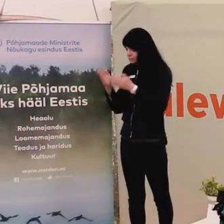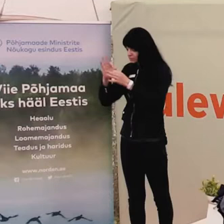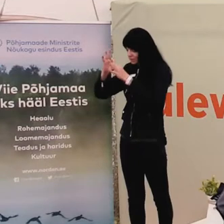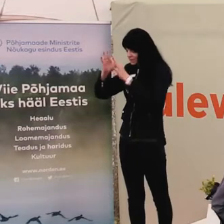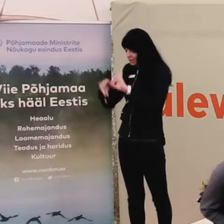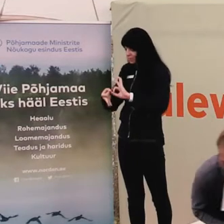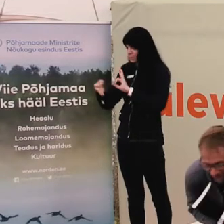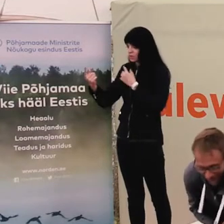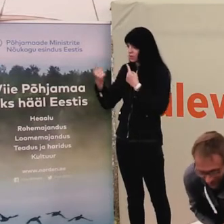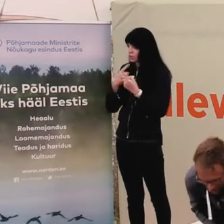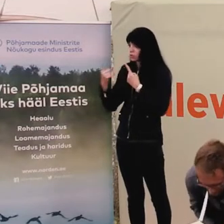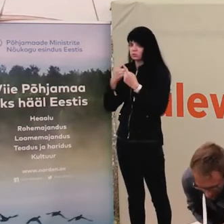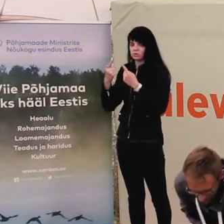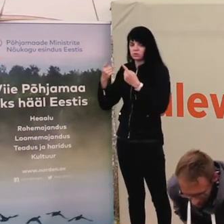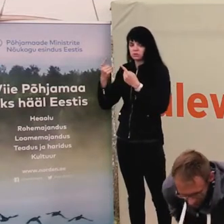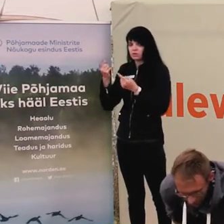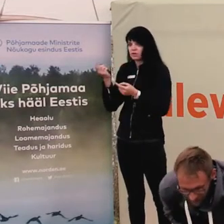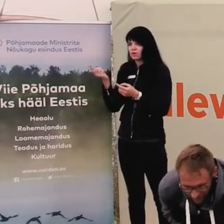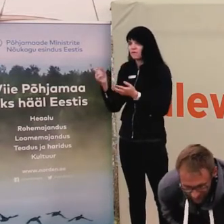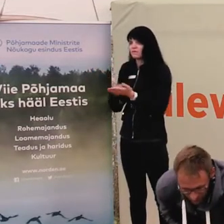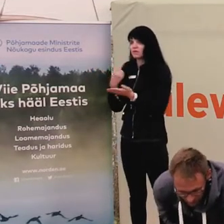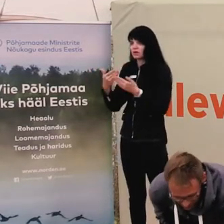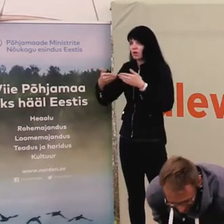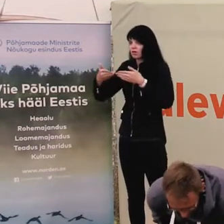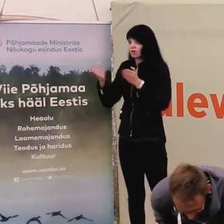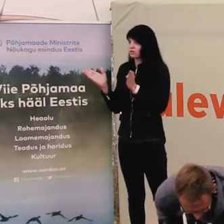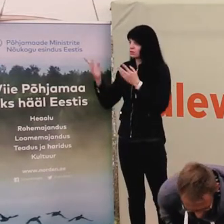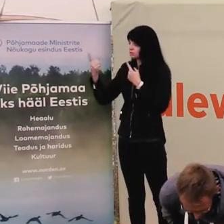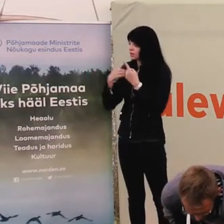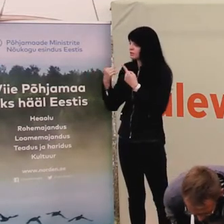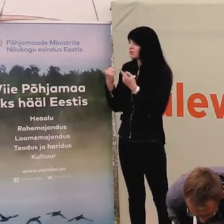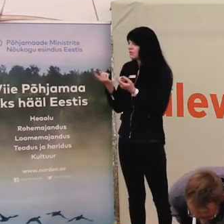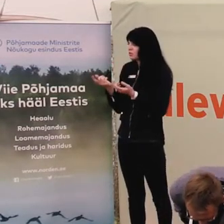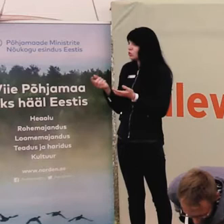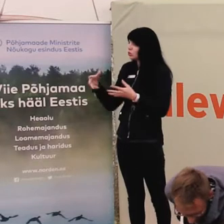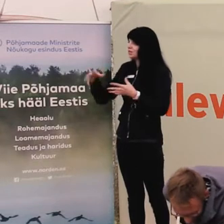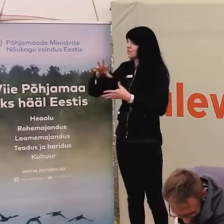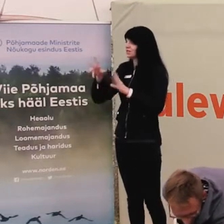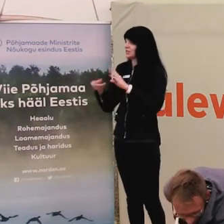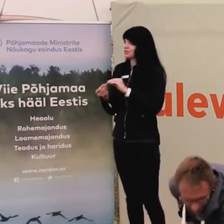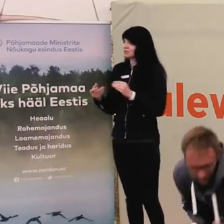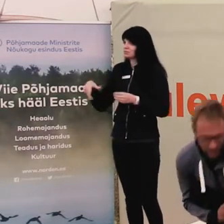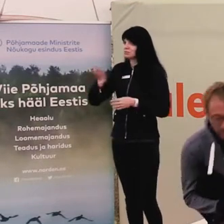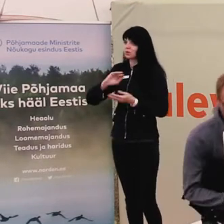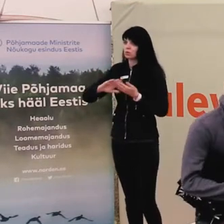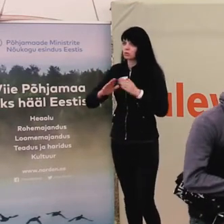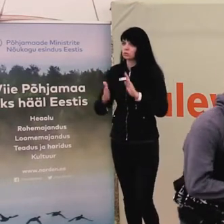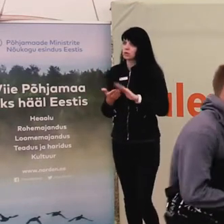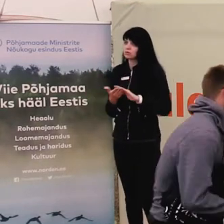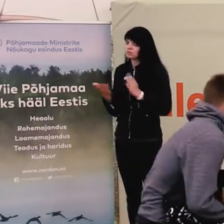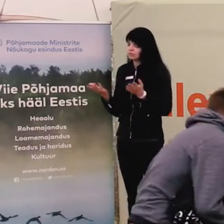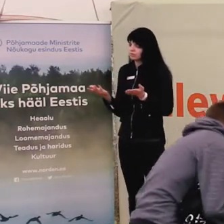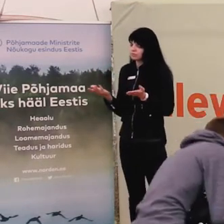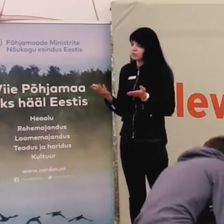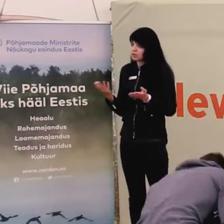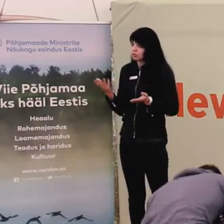this kind of generally, because generally we are all quite in agreement. And these are concrete things, and there is no